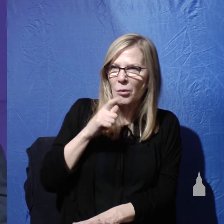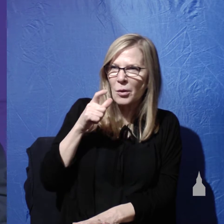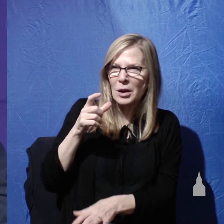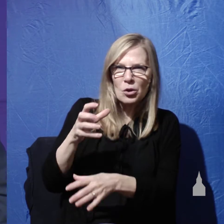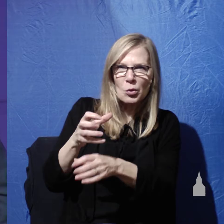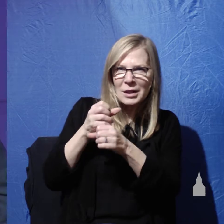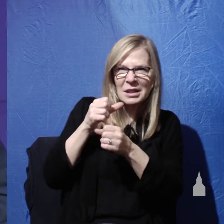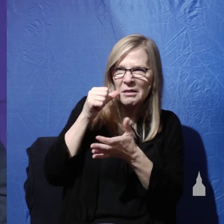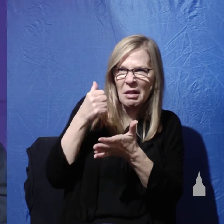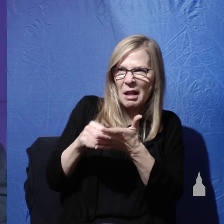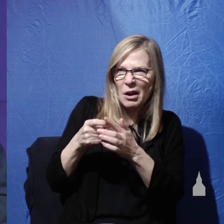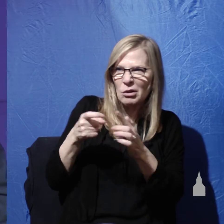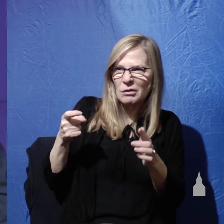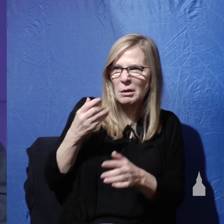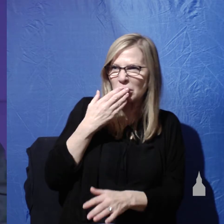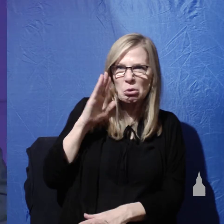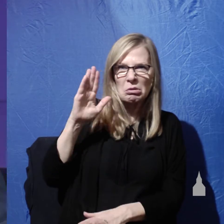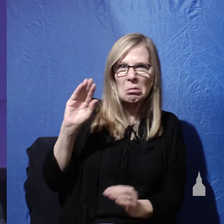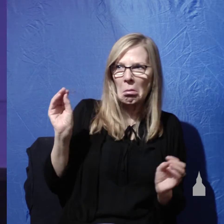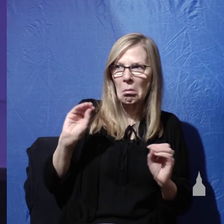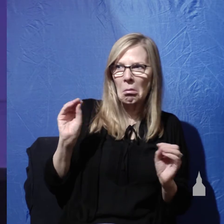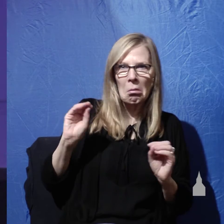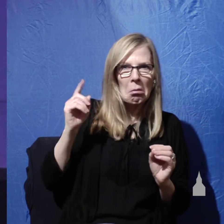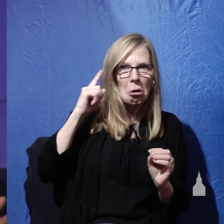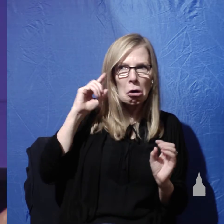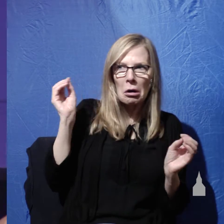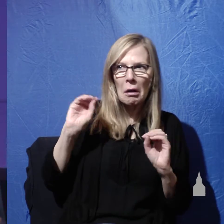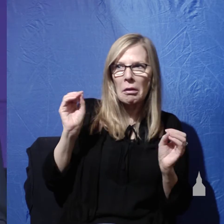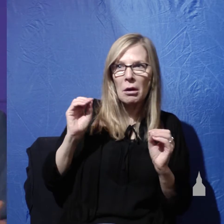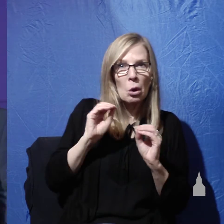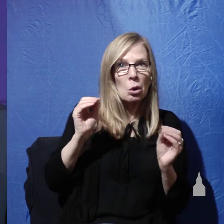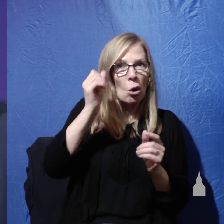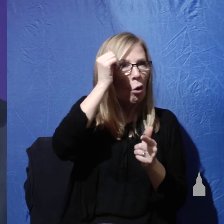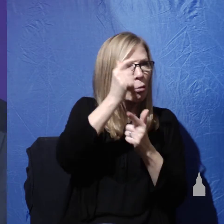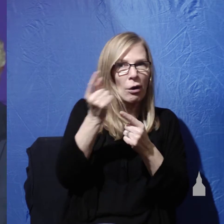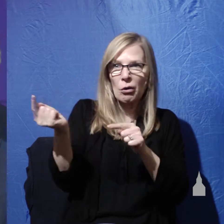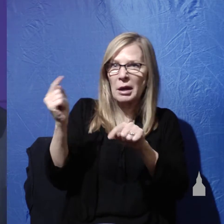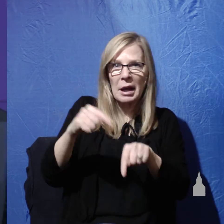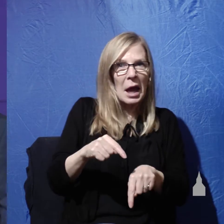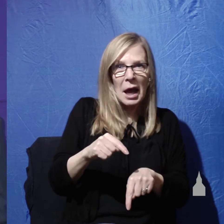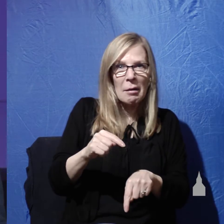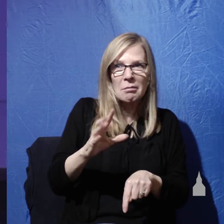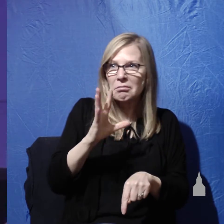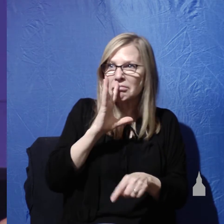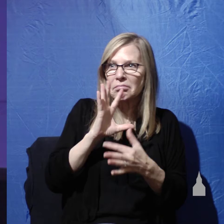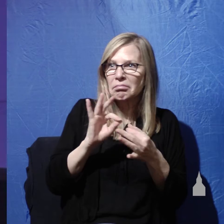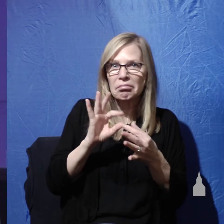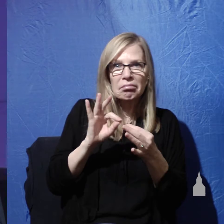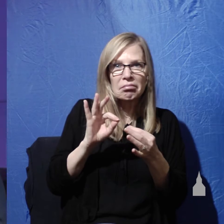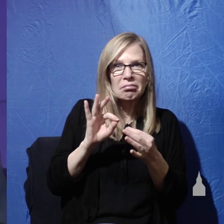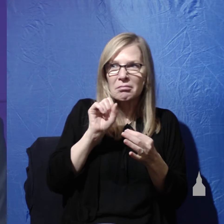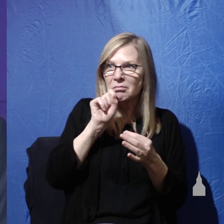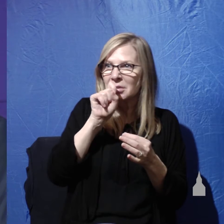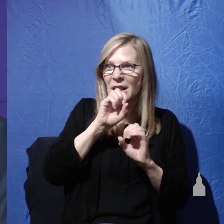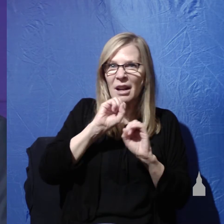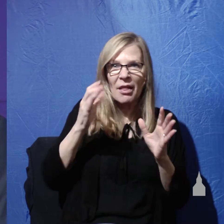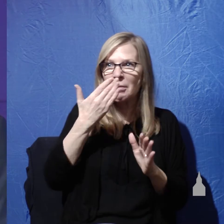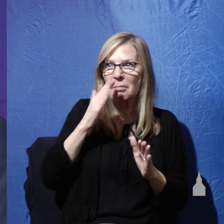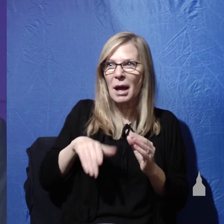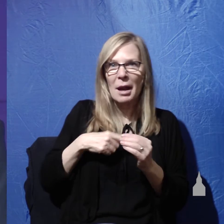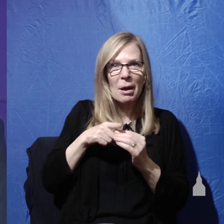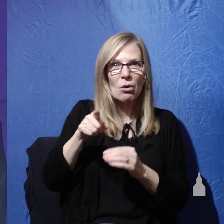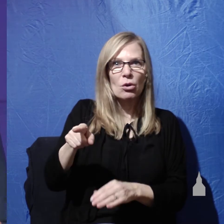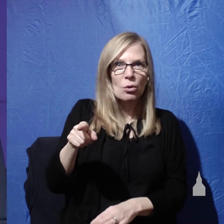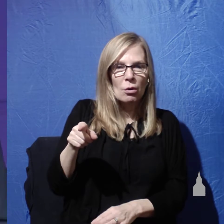Judea concerning you, nor have any of the brethren come here and reported or spoken anything bad about you." Now, isn't this interesting?